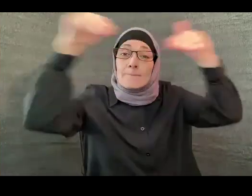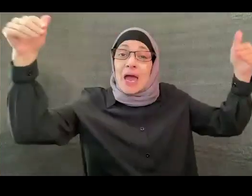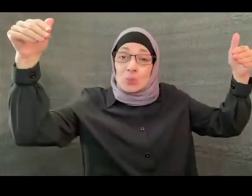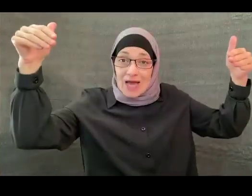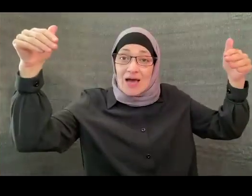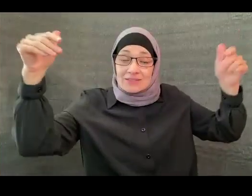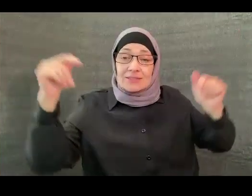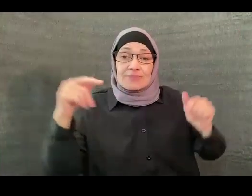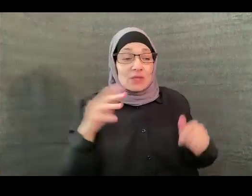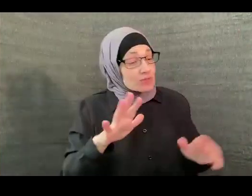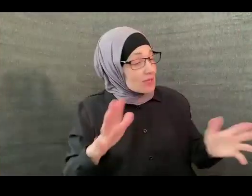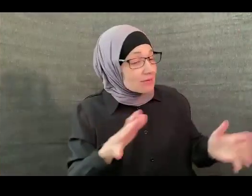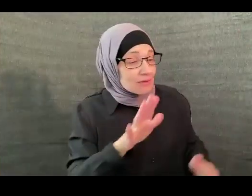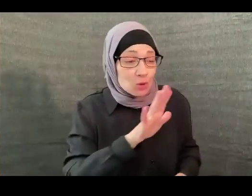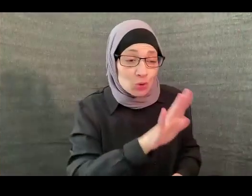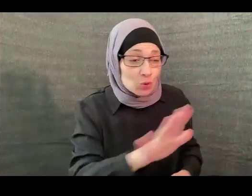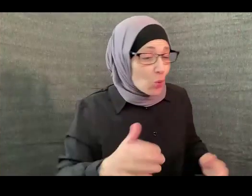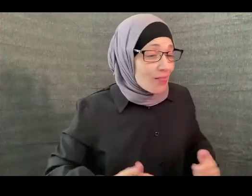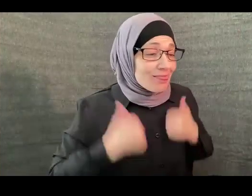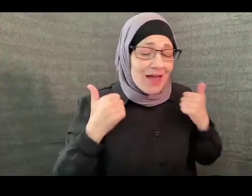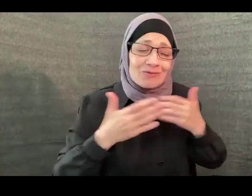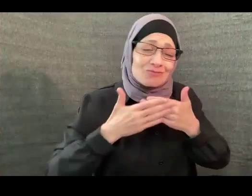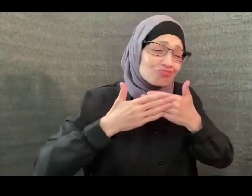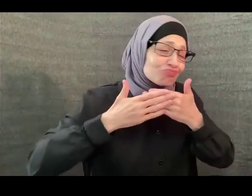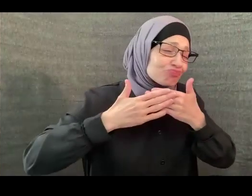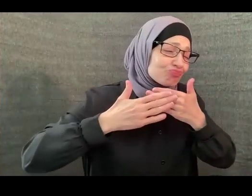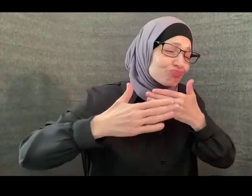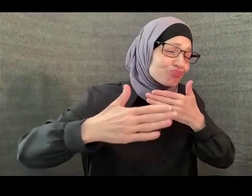your life is eternal. Enjoy it.